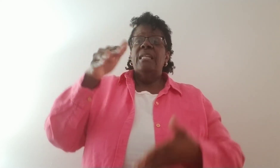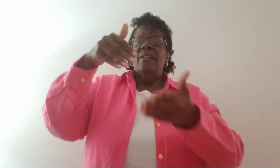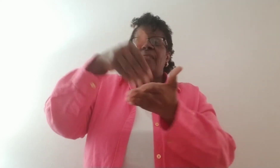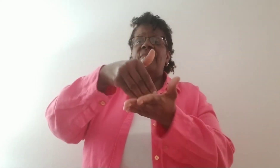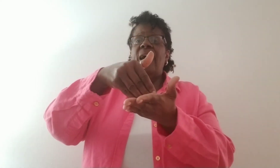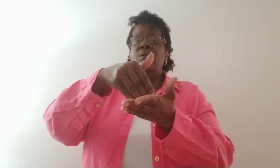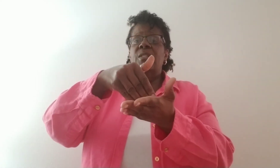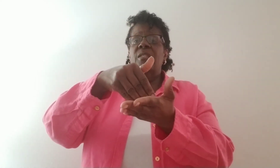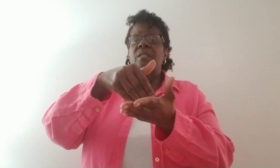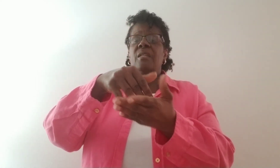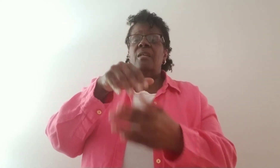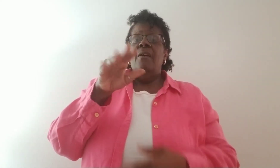3,000,